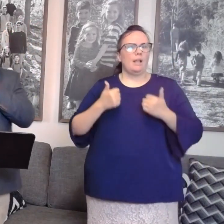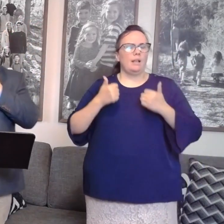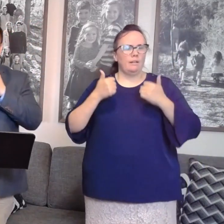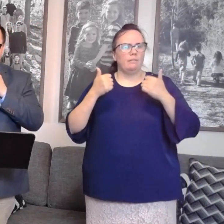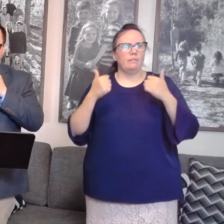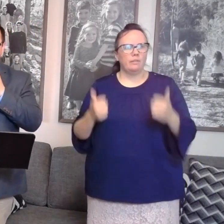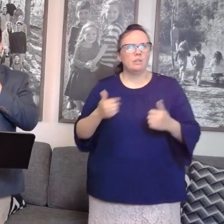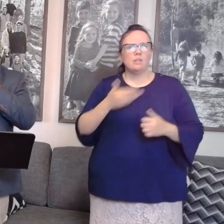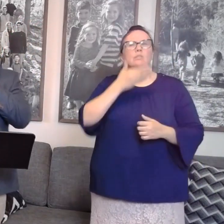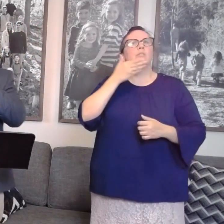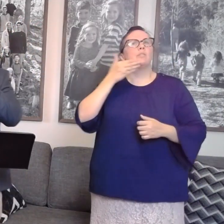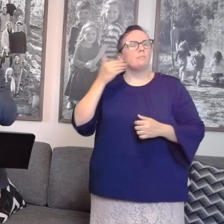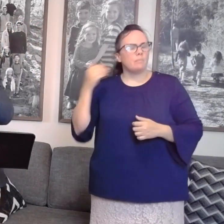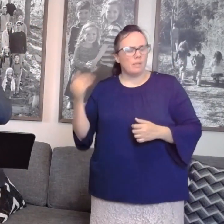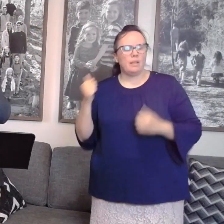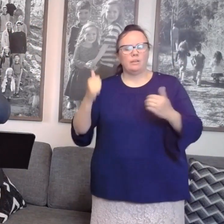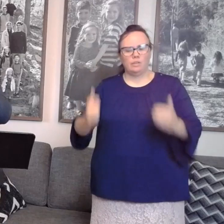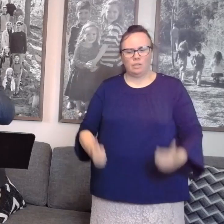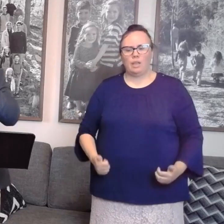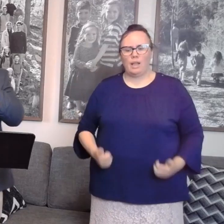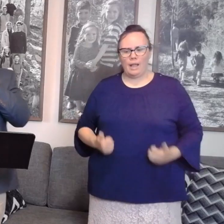life. There's a better